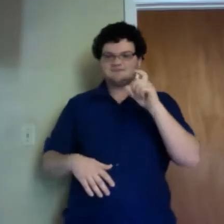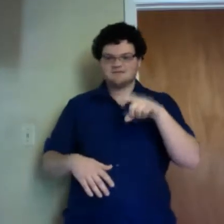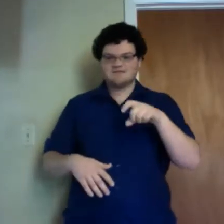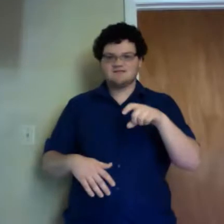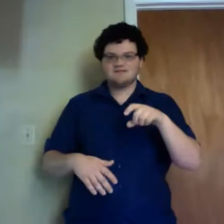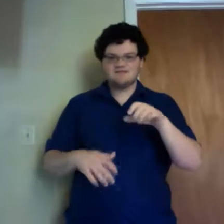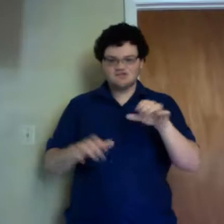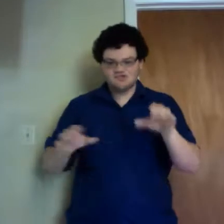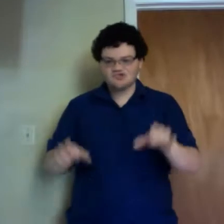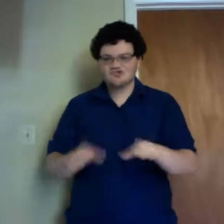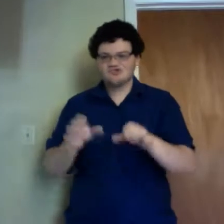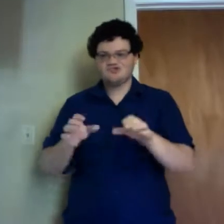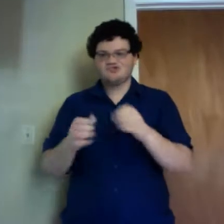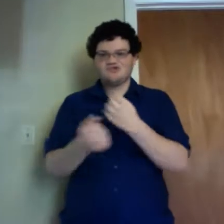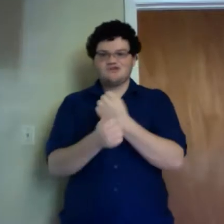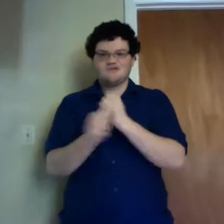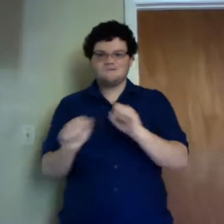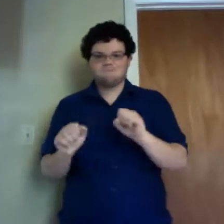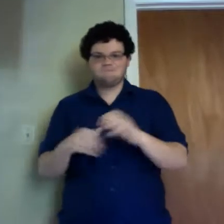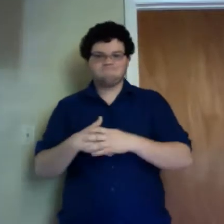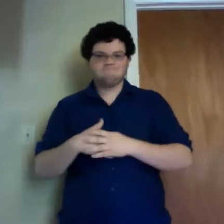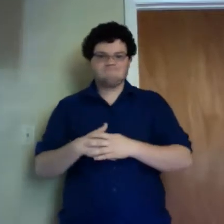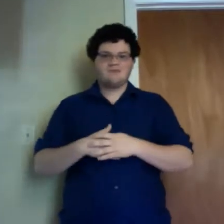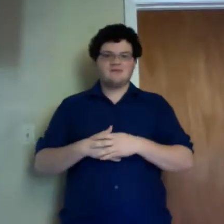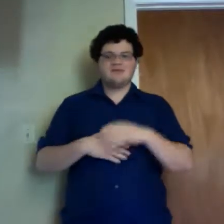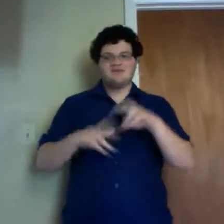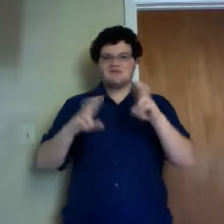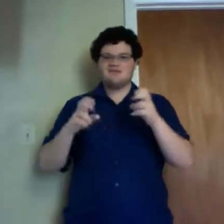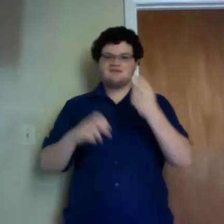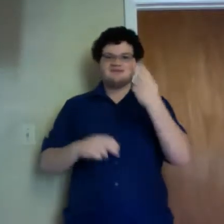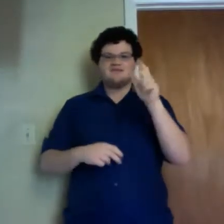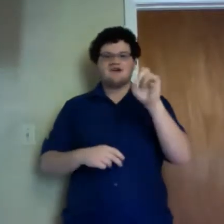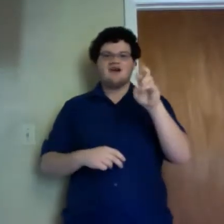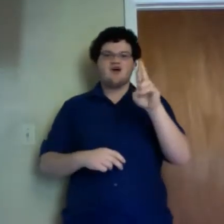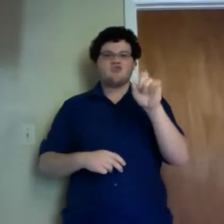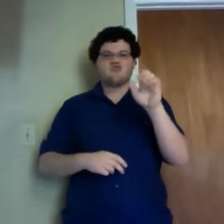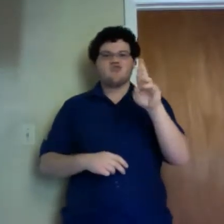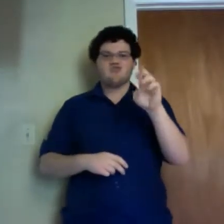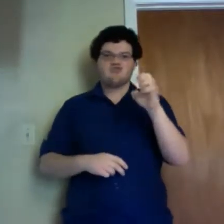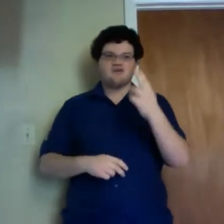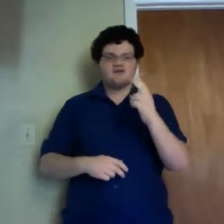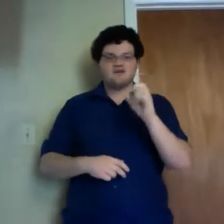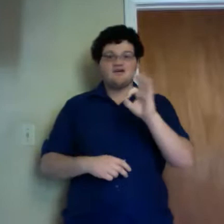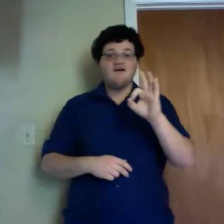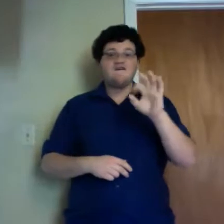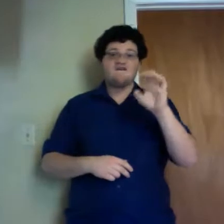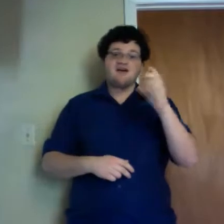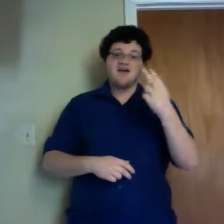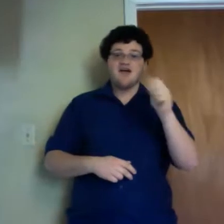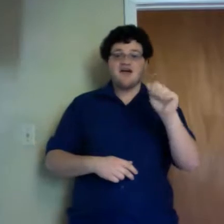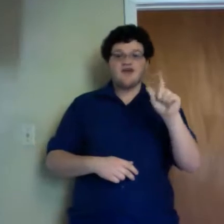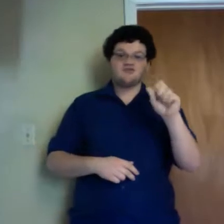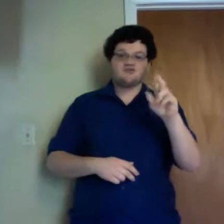are known as the hierarchy of hazard controls. You must address each hazard with a solution from the hierarchy in the